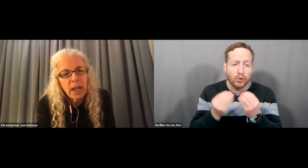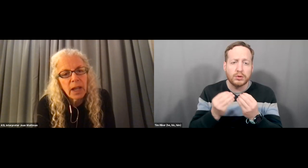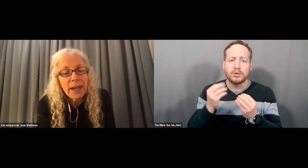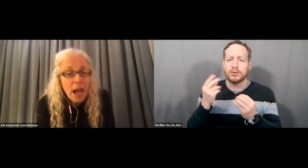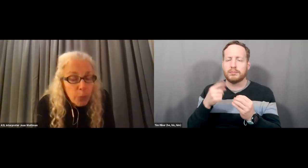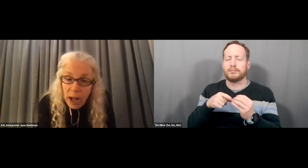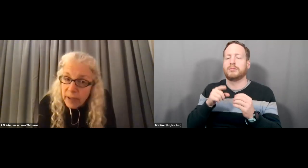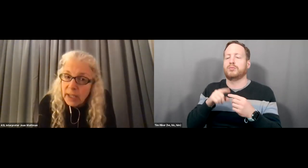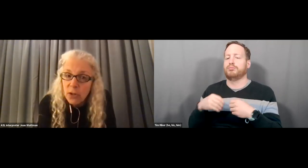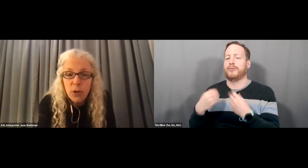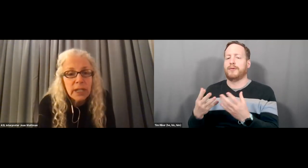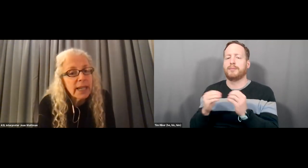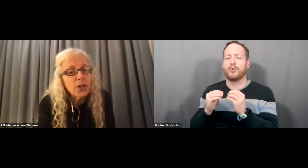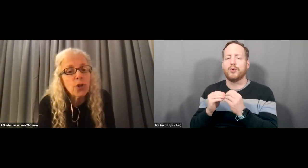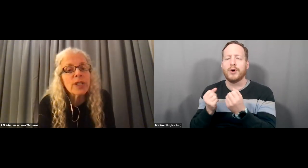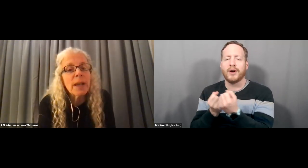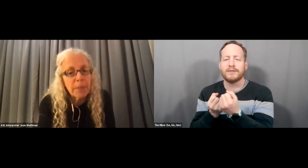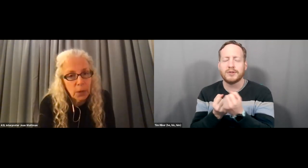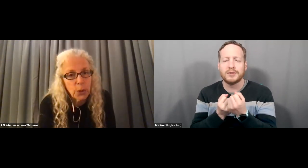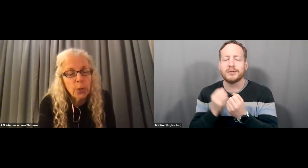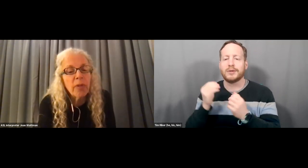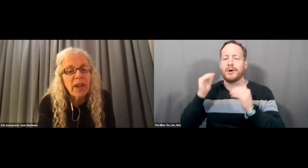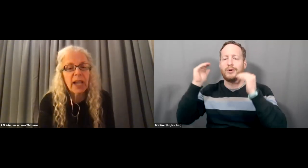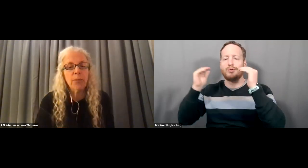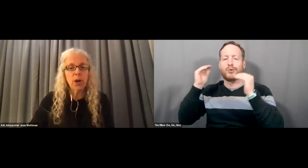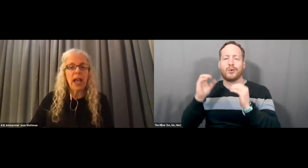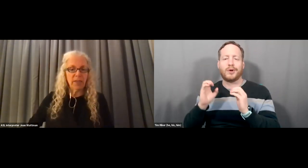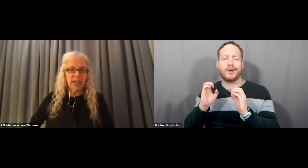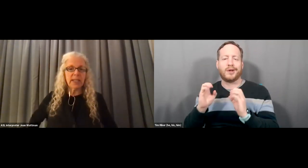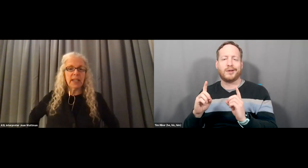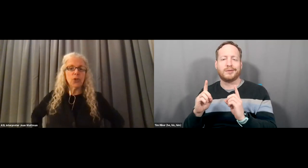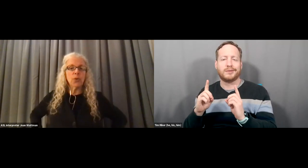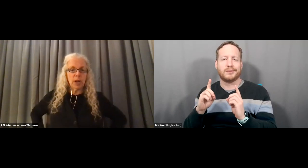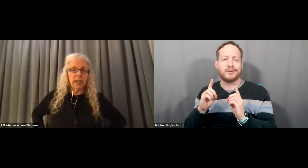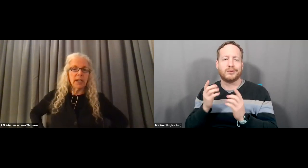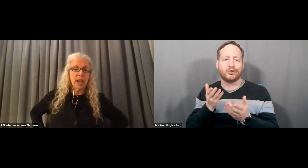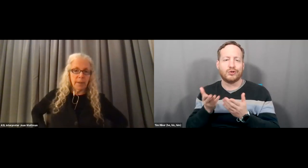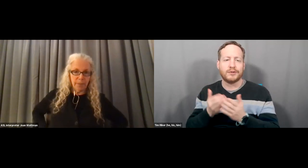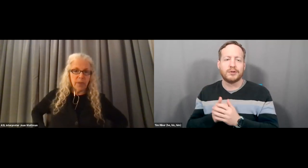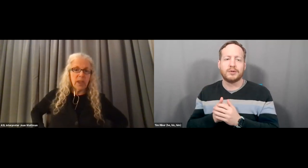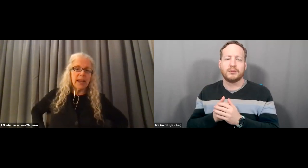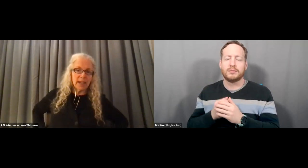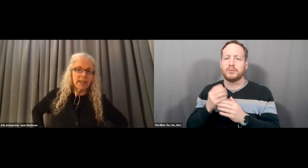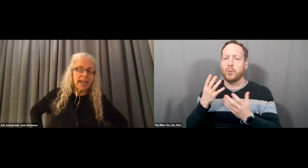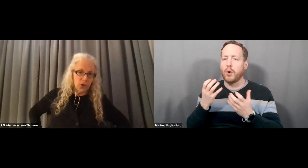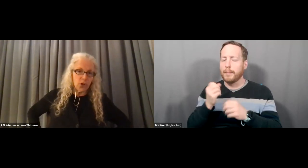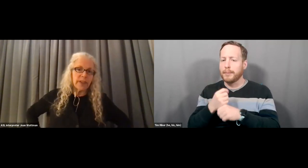a nonprofit organization or something which would provide more advocacy to an adult ed